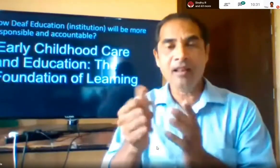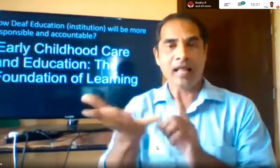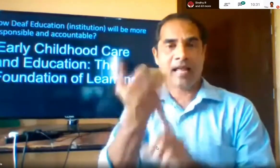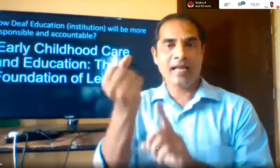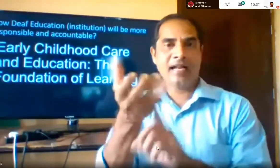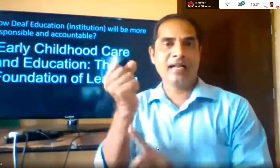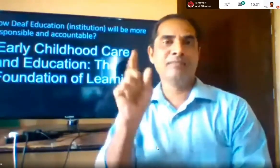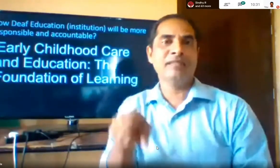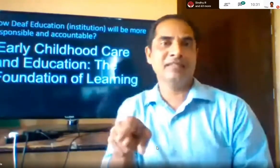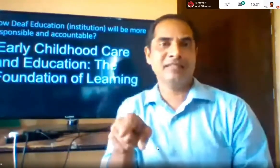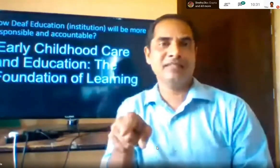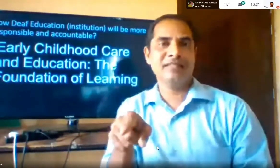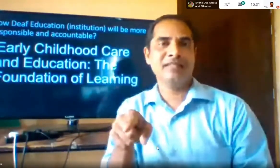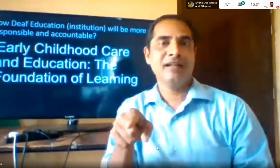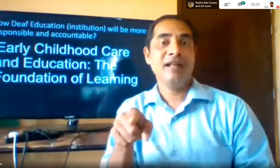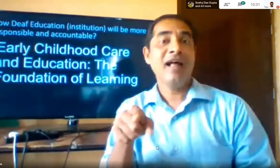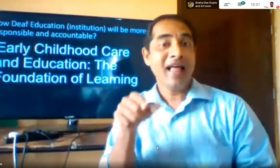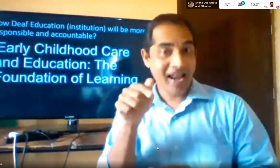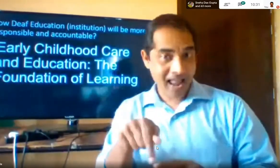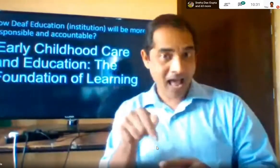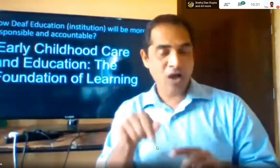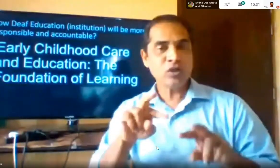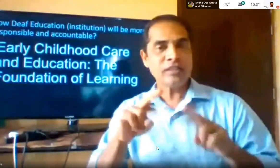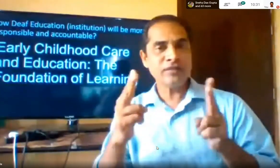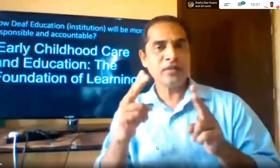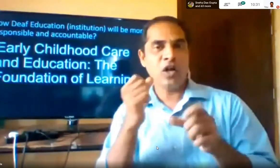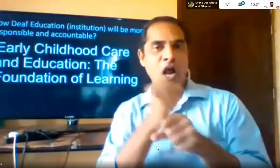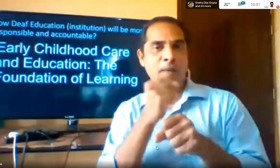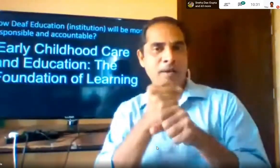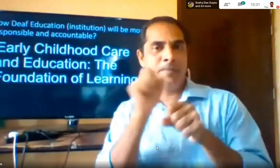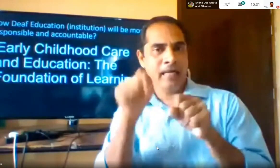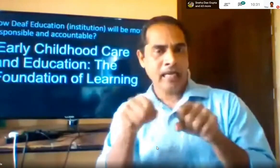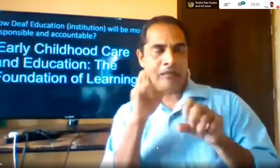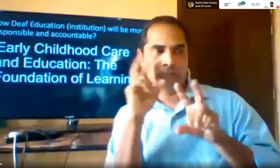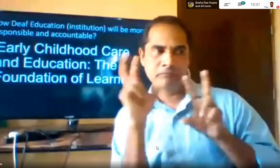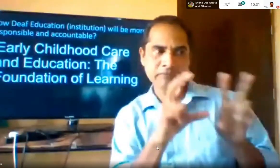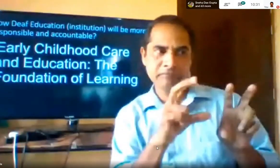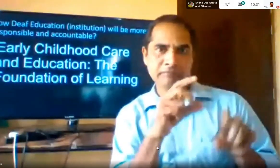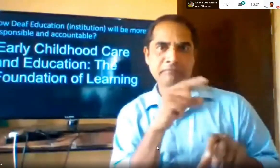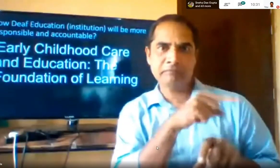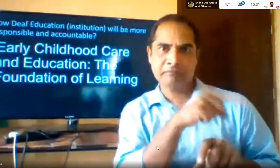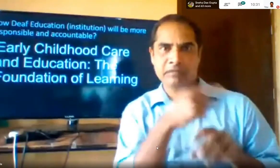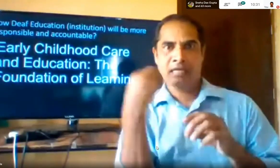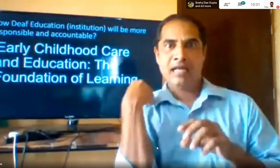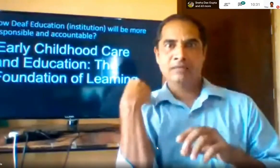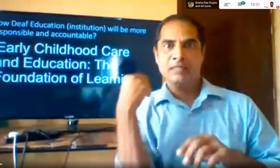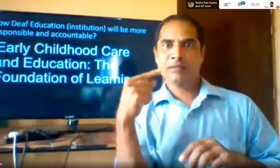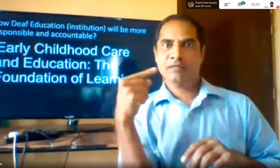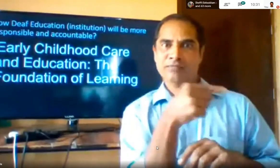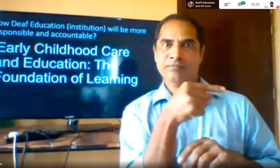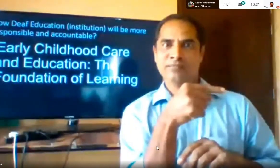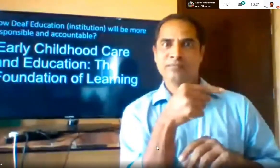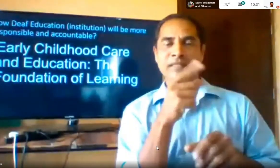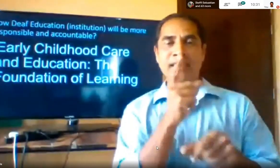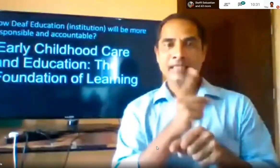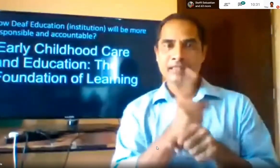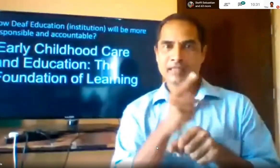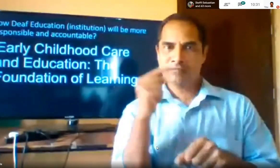So they have to give them right education. So the government is really focusing on everyone,